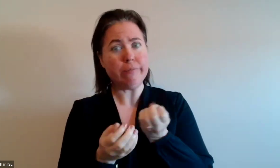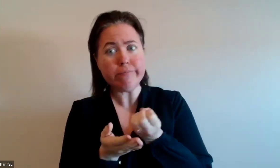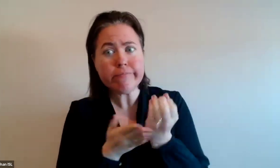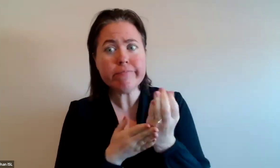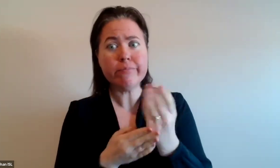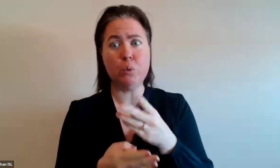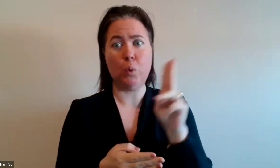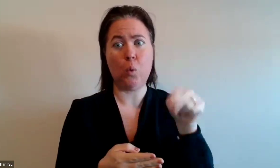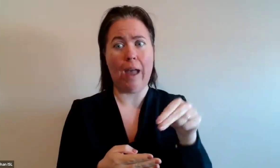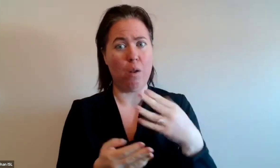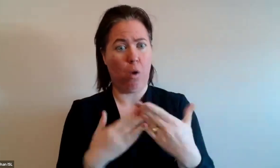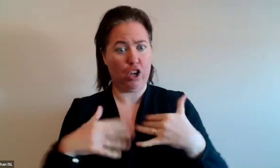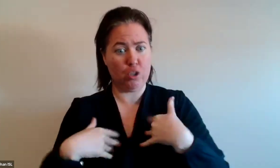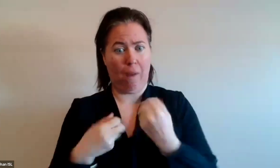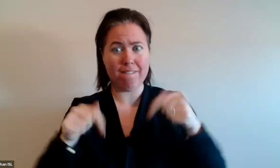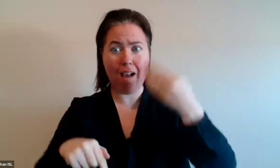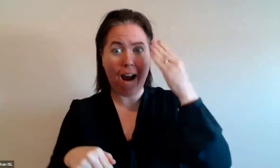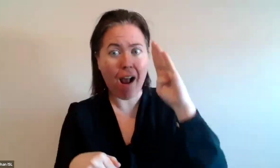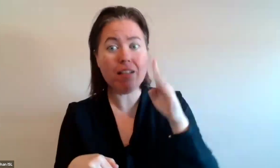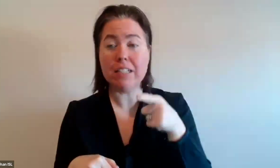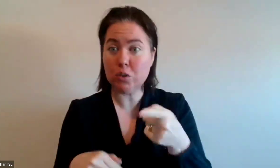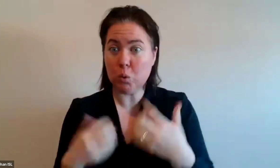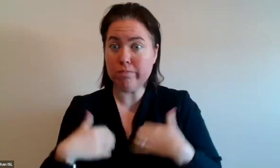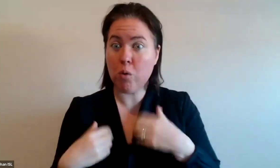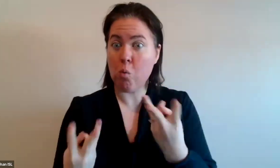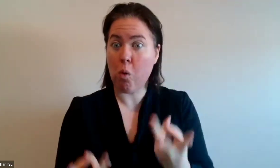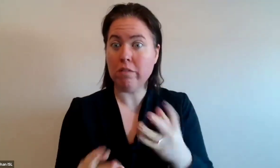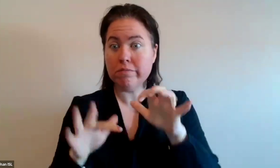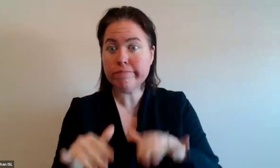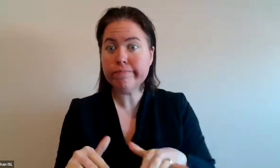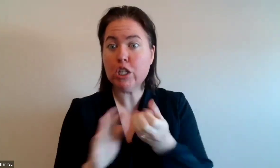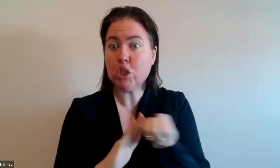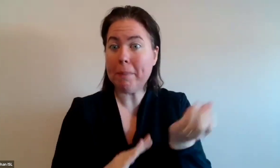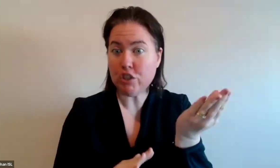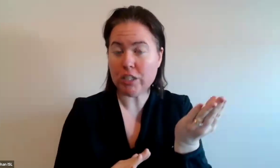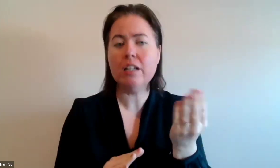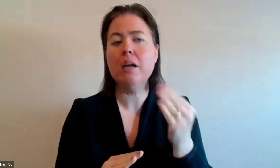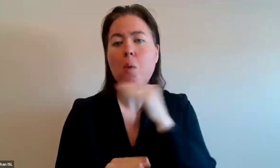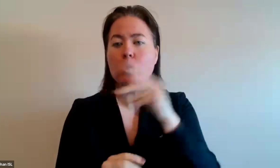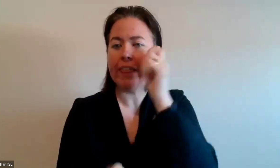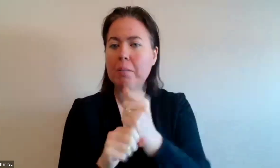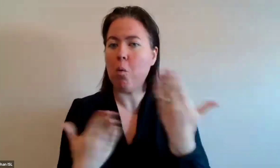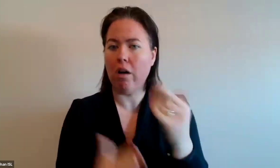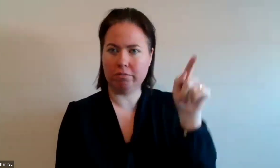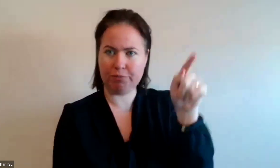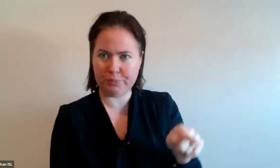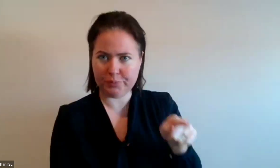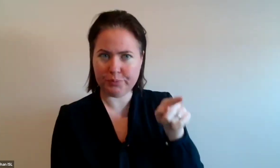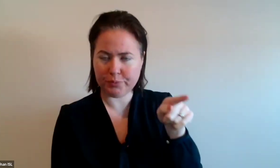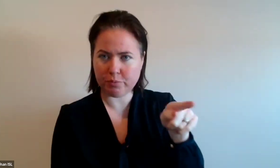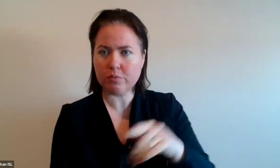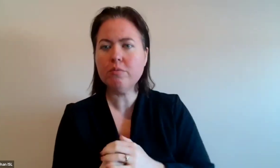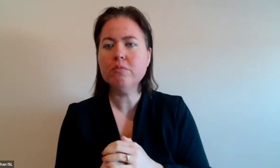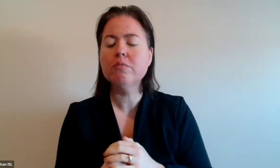concerned about in Ireland, and you were interested in writing a submission, these are some things you need to think about when you're doing that. You need